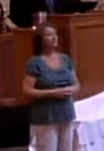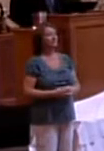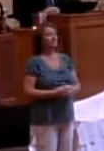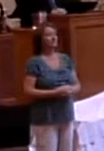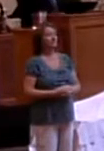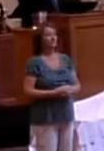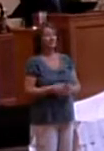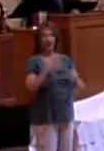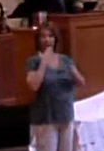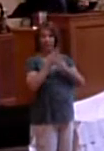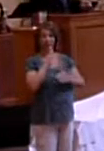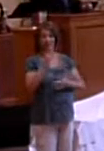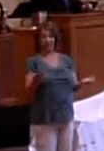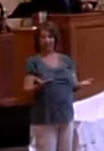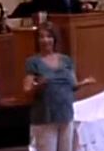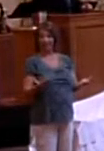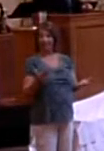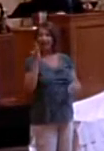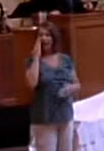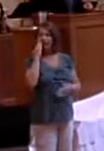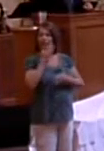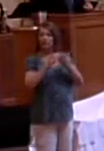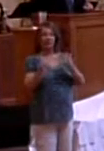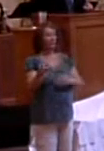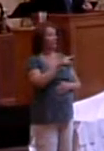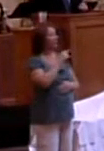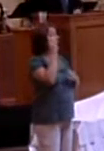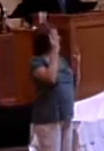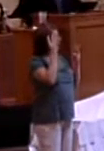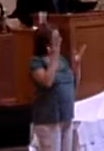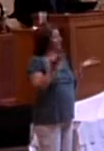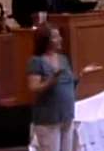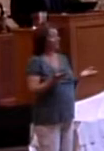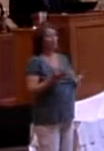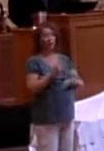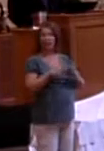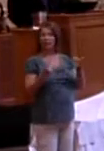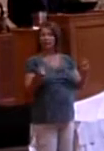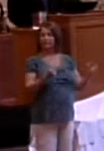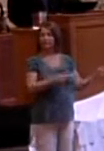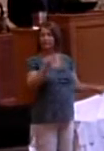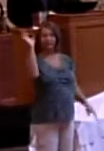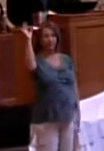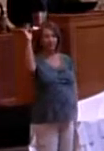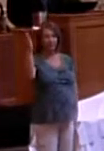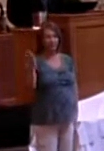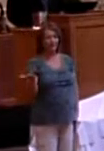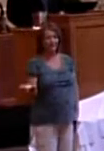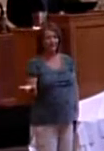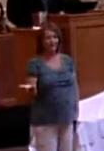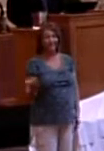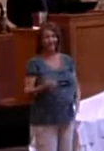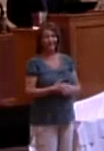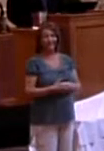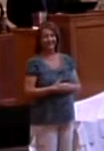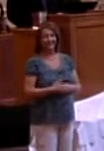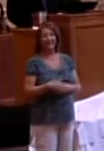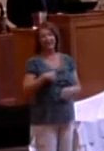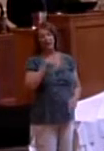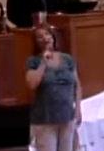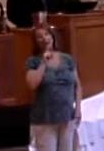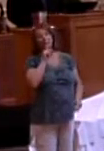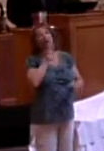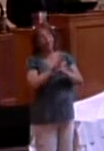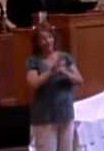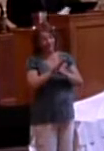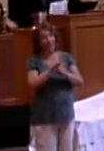It is good to be here. I know some of you are wondering what has happened to our pastor. And I assure you, he is